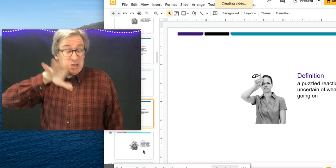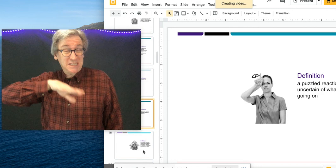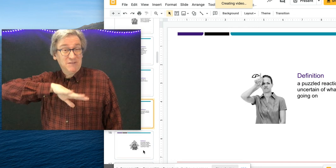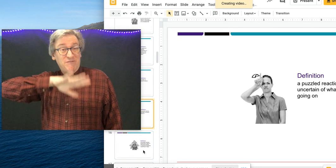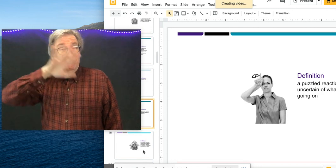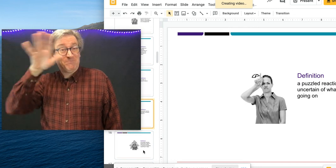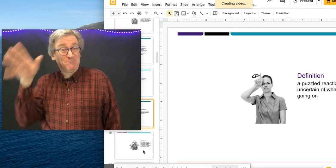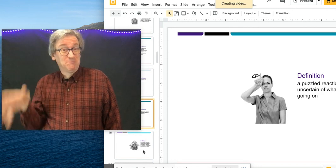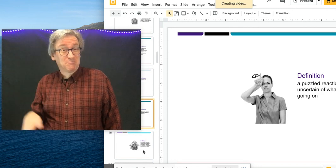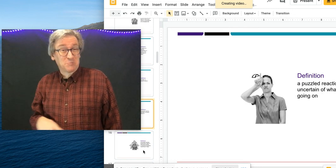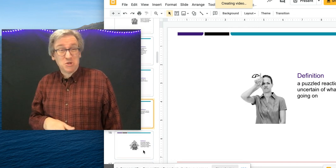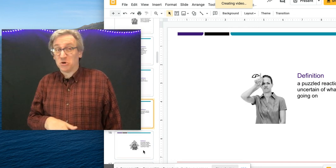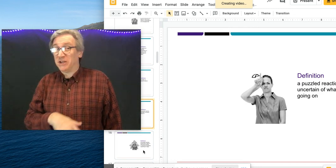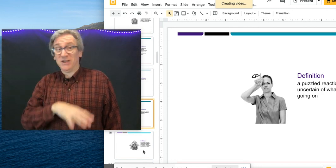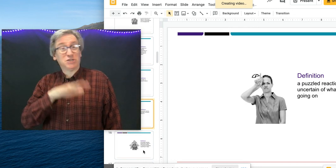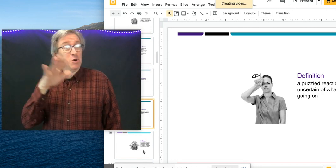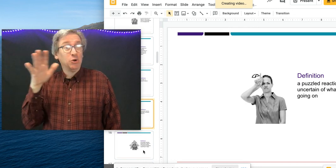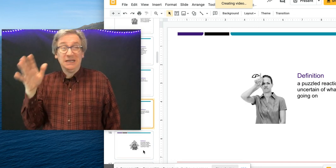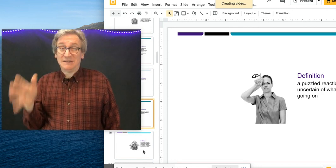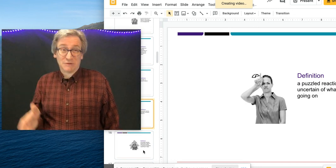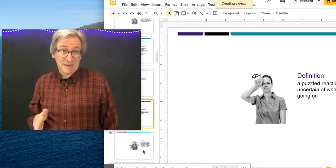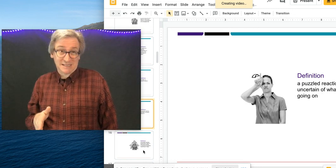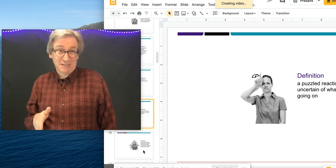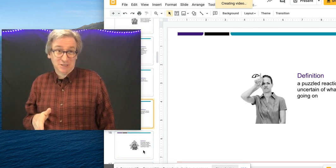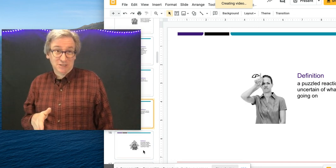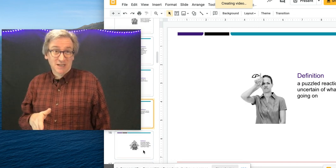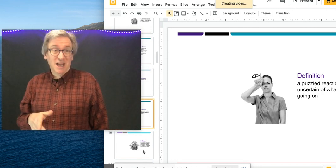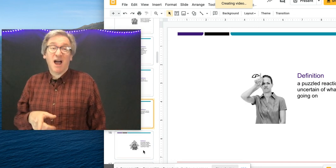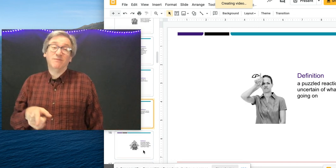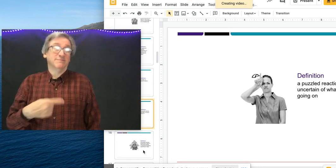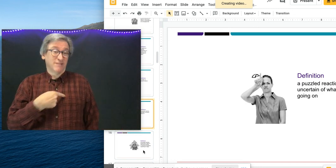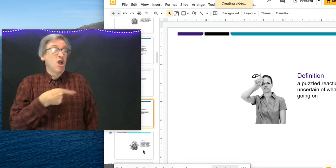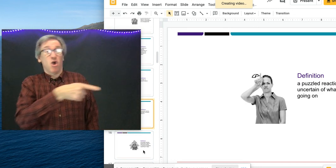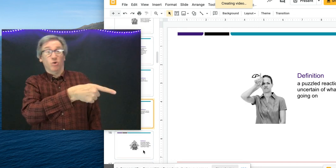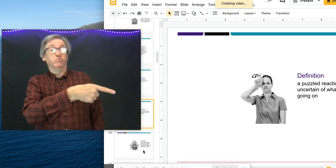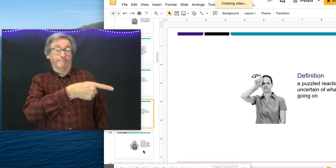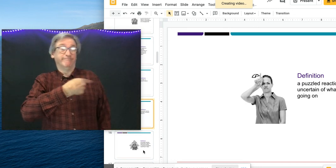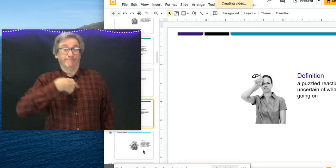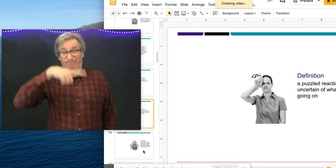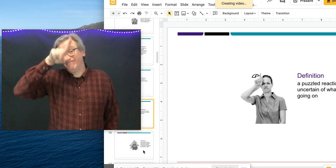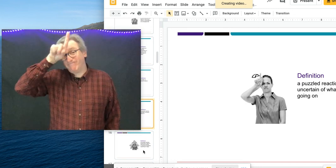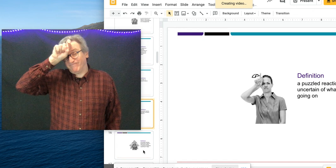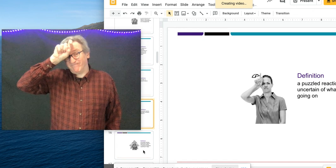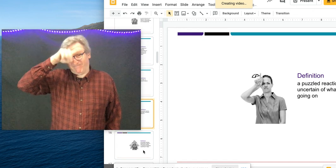So you're giving a totally different message of